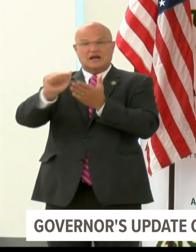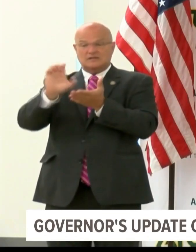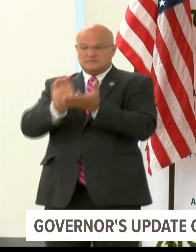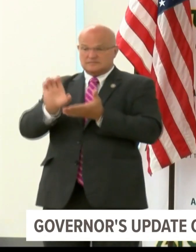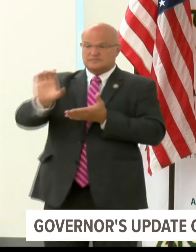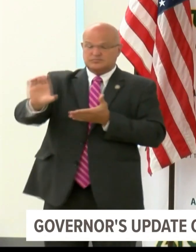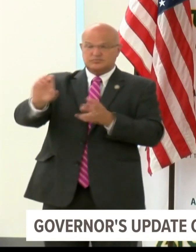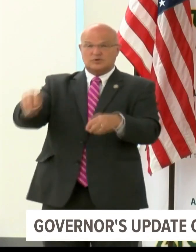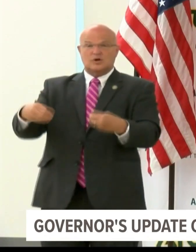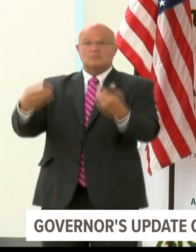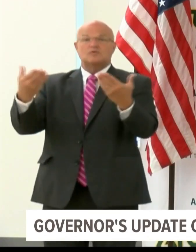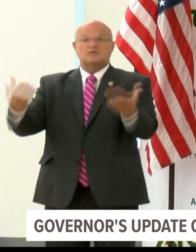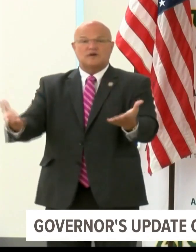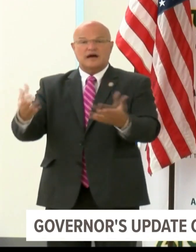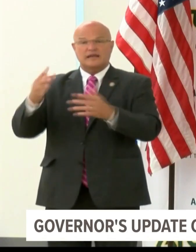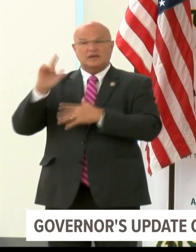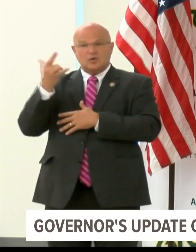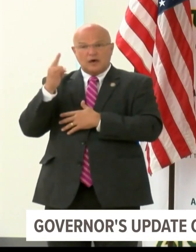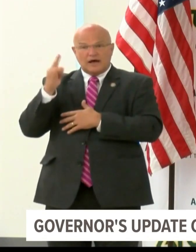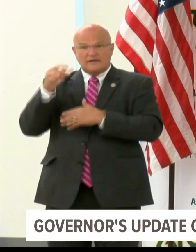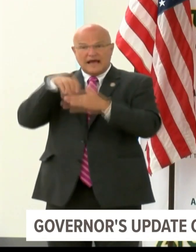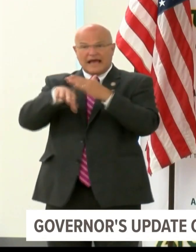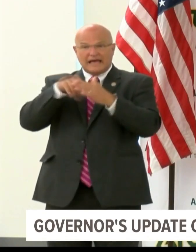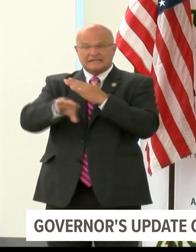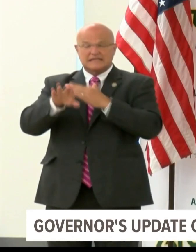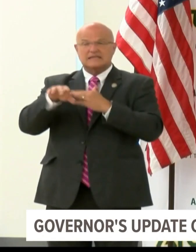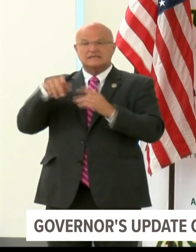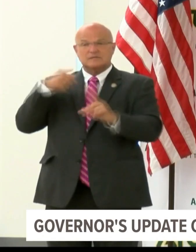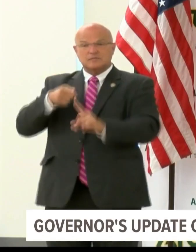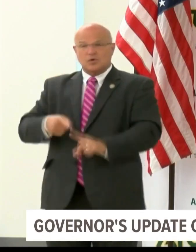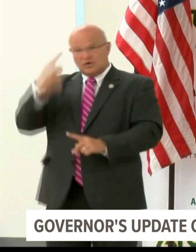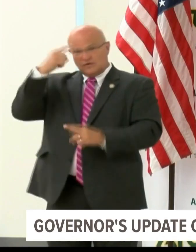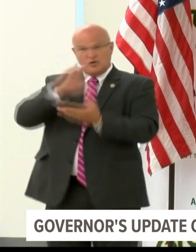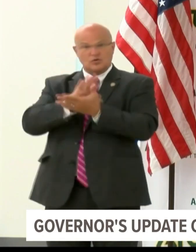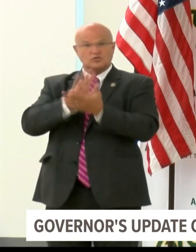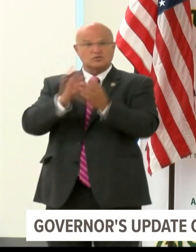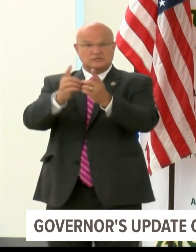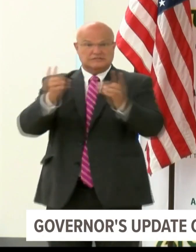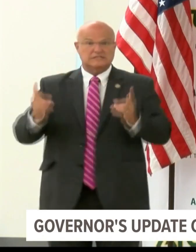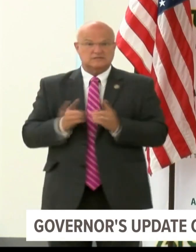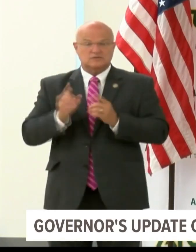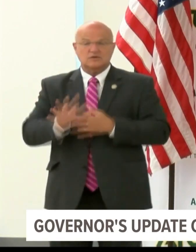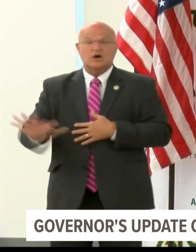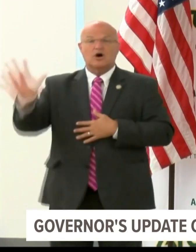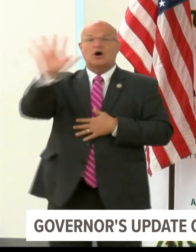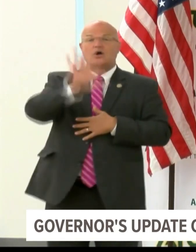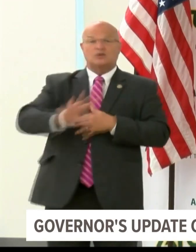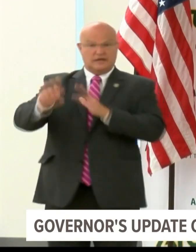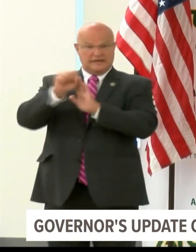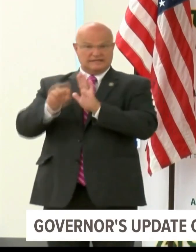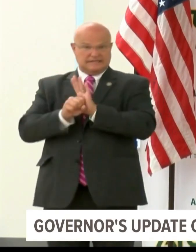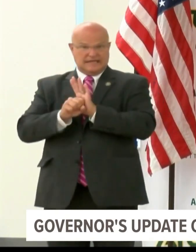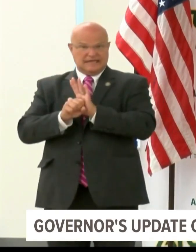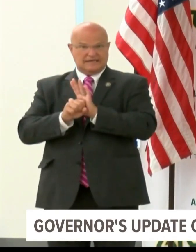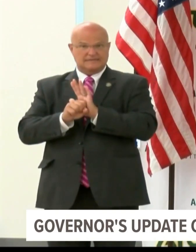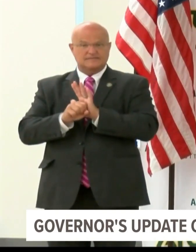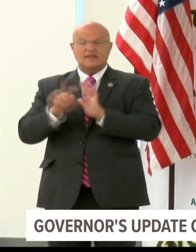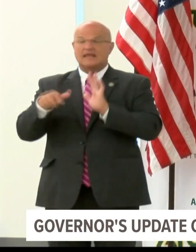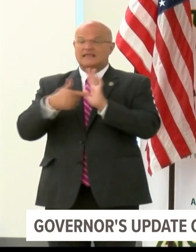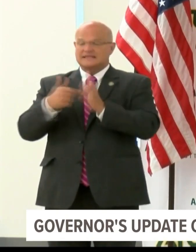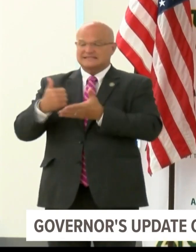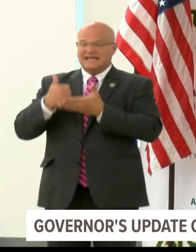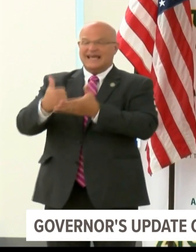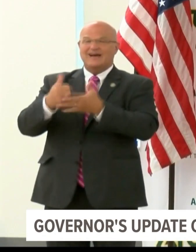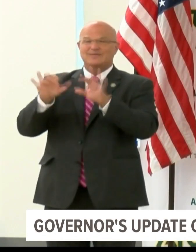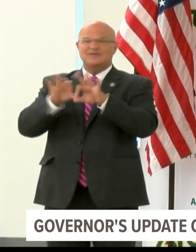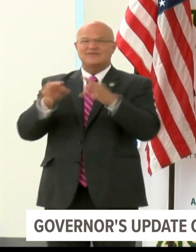into providing Wi-Fi access points to our school districts across the state. And this is to help